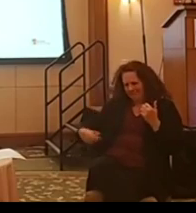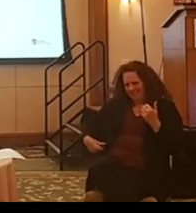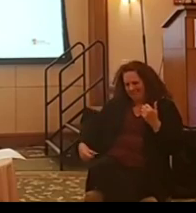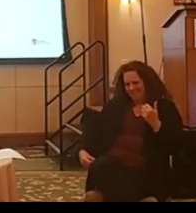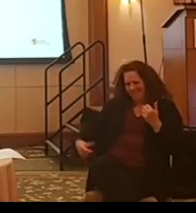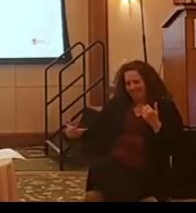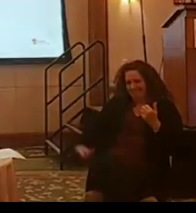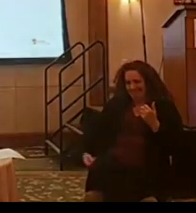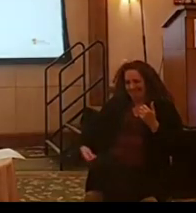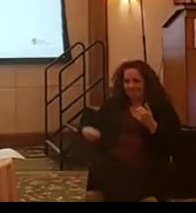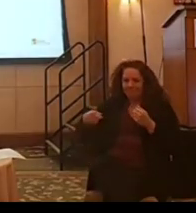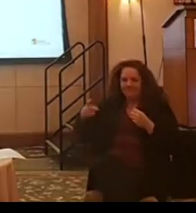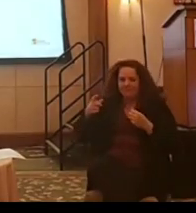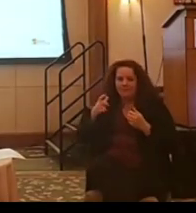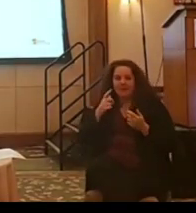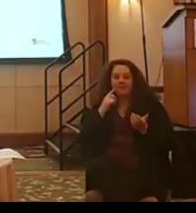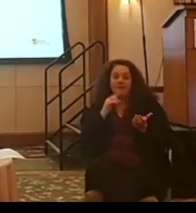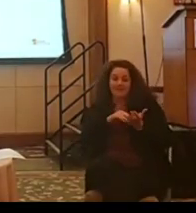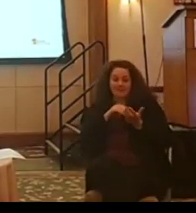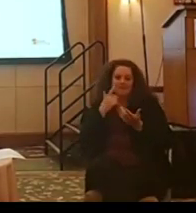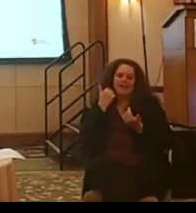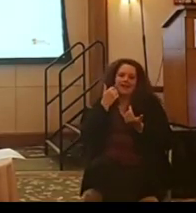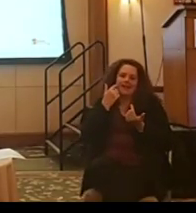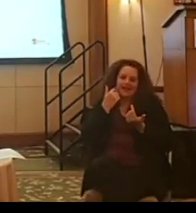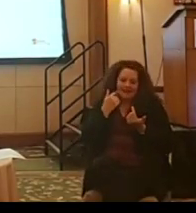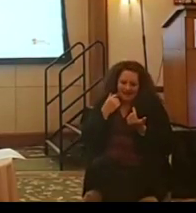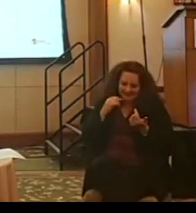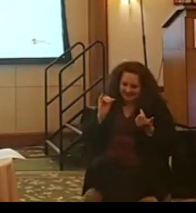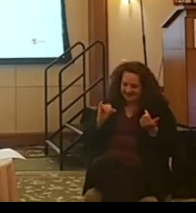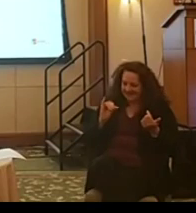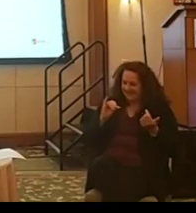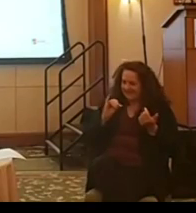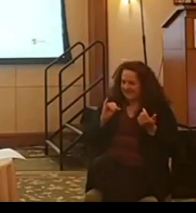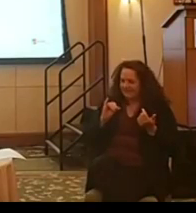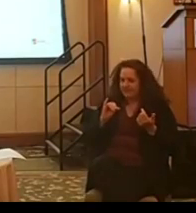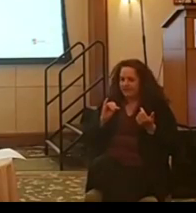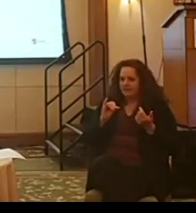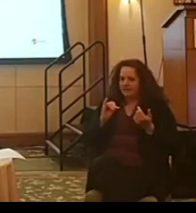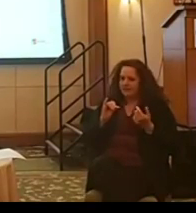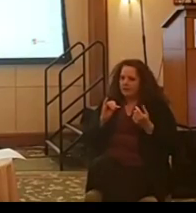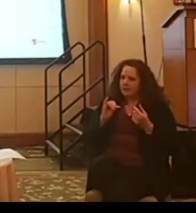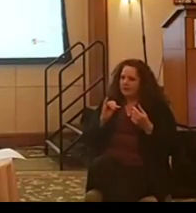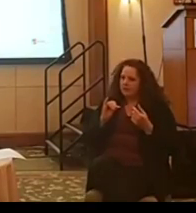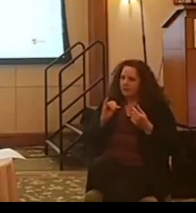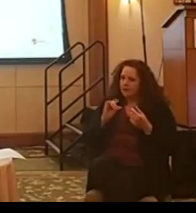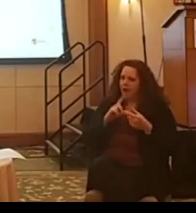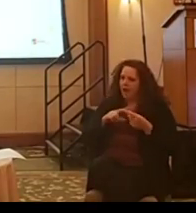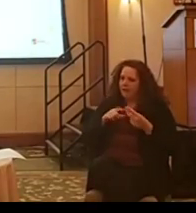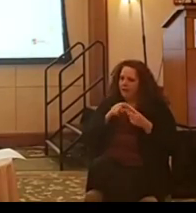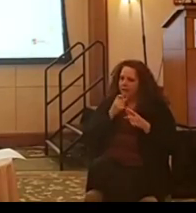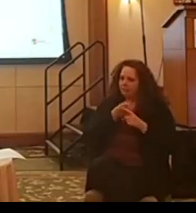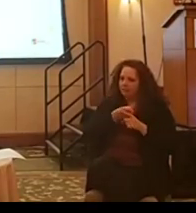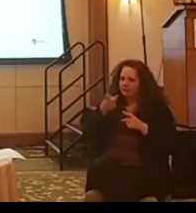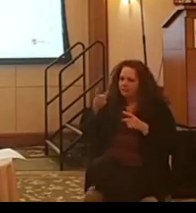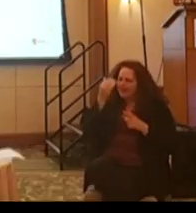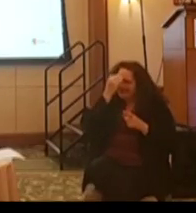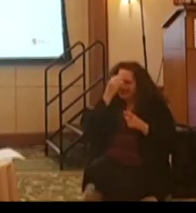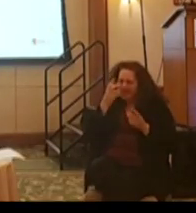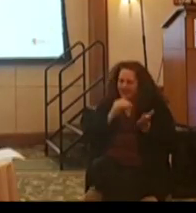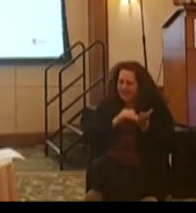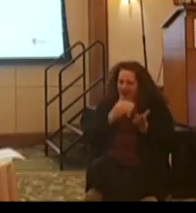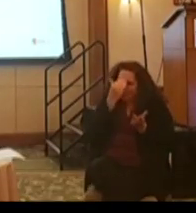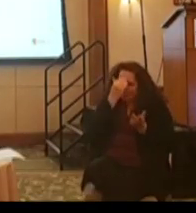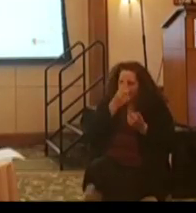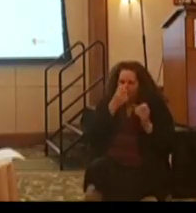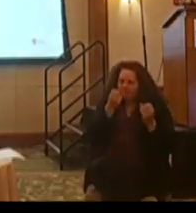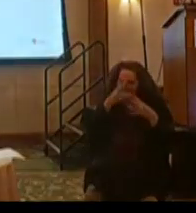And the physician kind of laughed. And all of a sudden, even though it was a patient he had known for years, there was a dialogue,